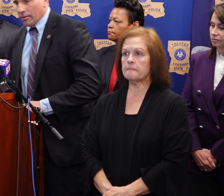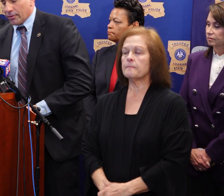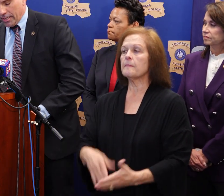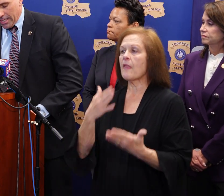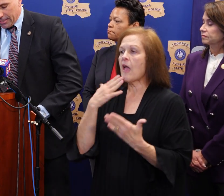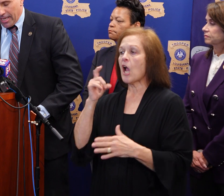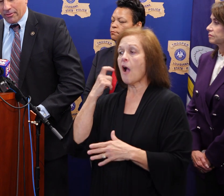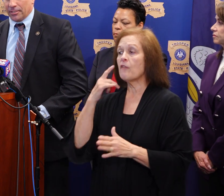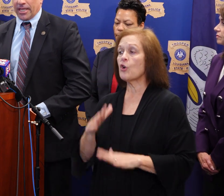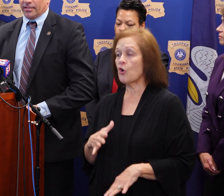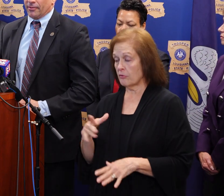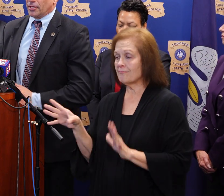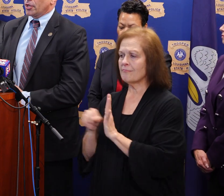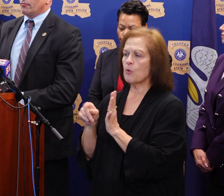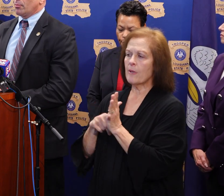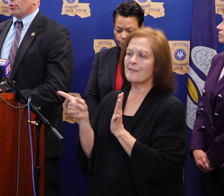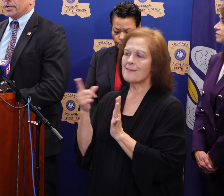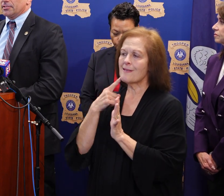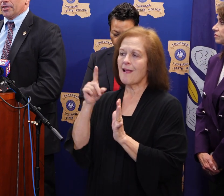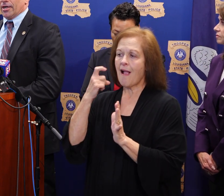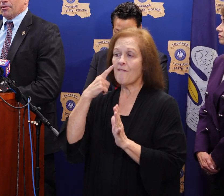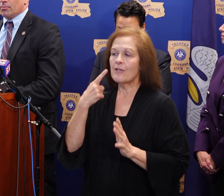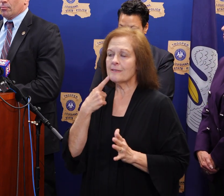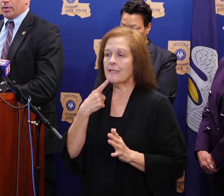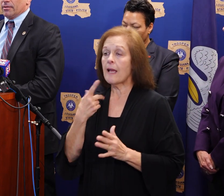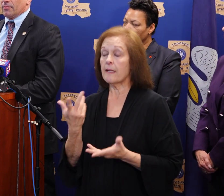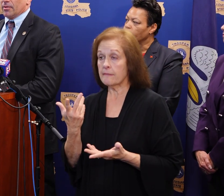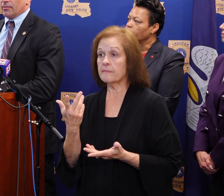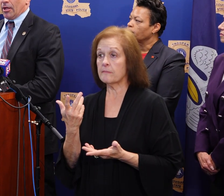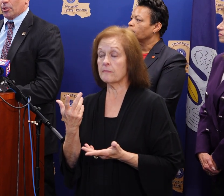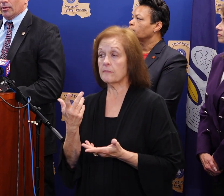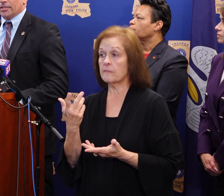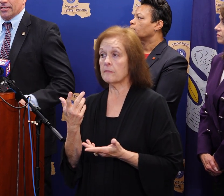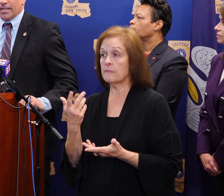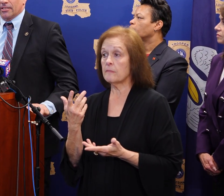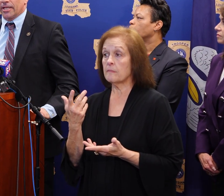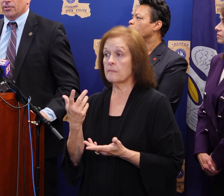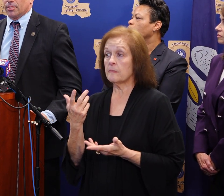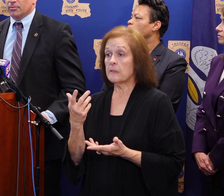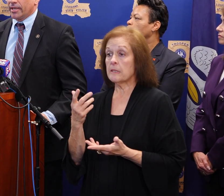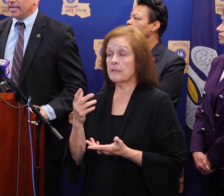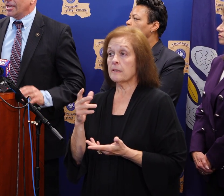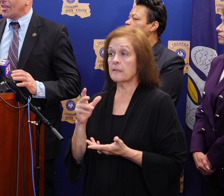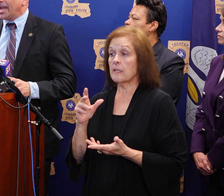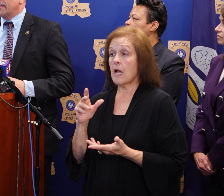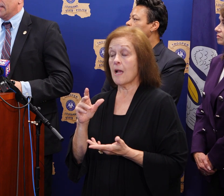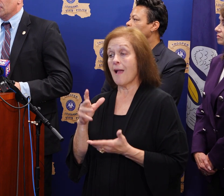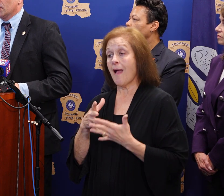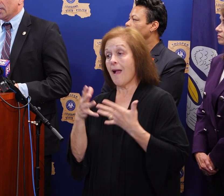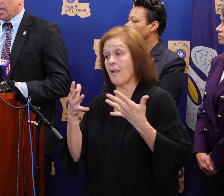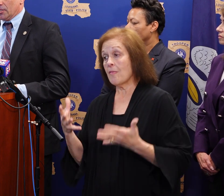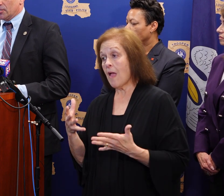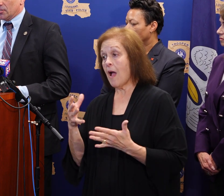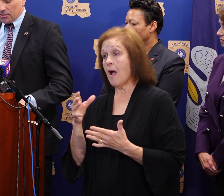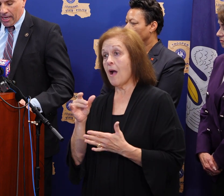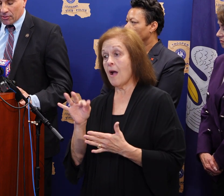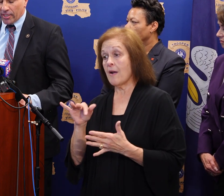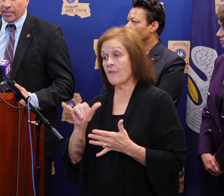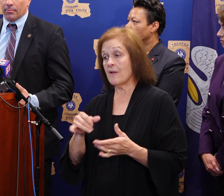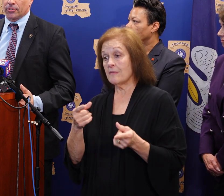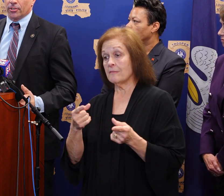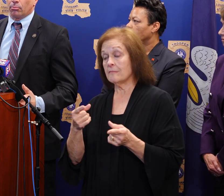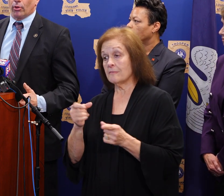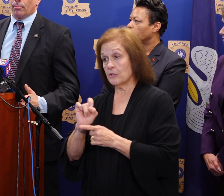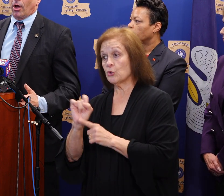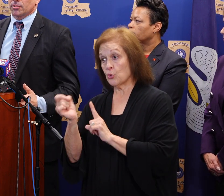Thank you, Governor. And to echo exactly, I think the governor put it eloquently, as could be said. In a lot of these instances, I also